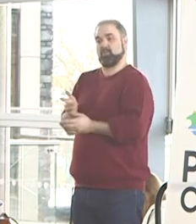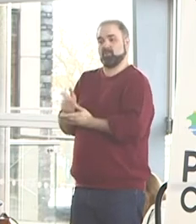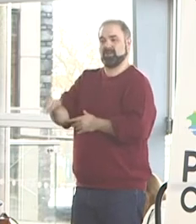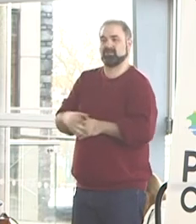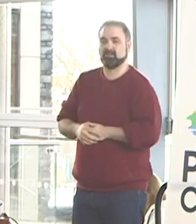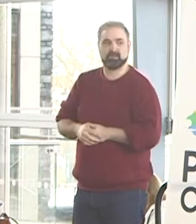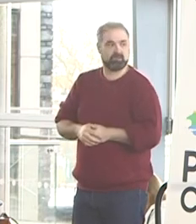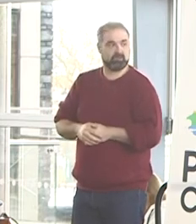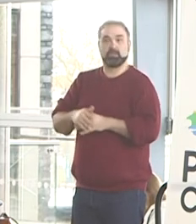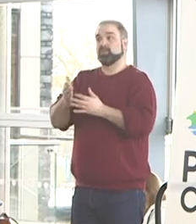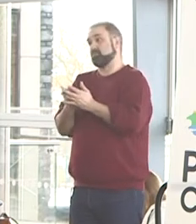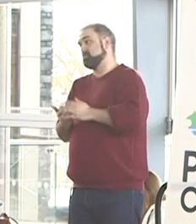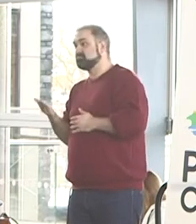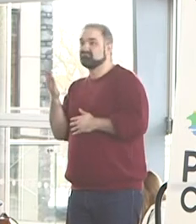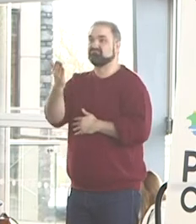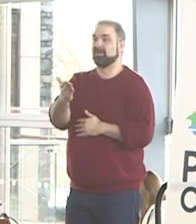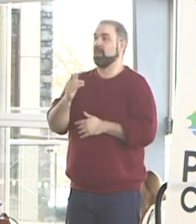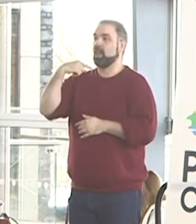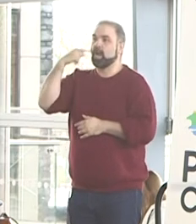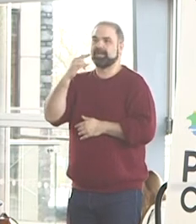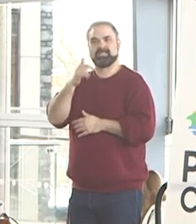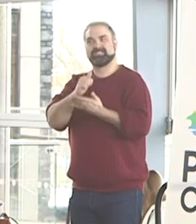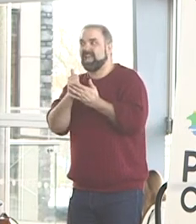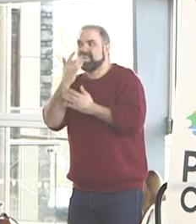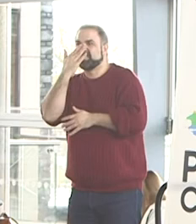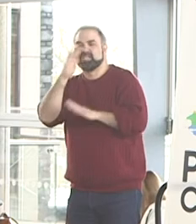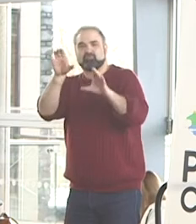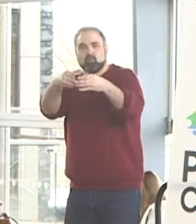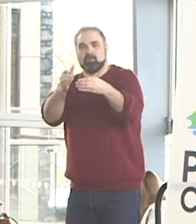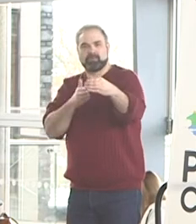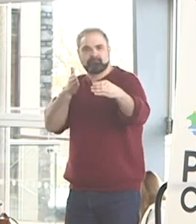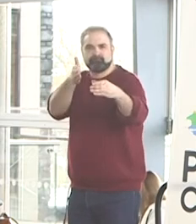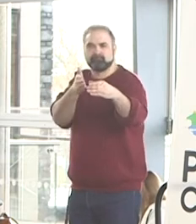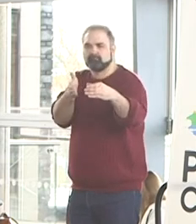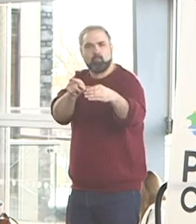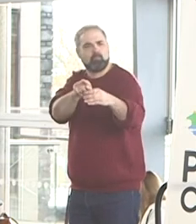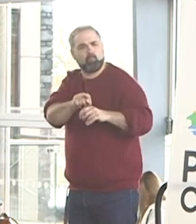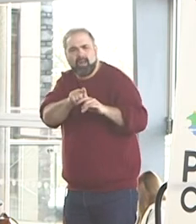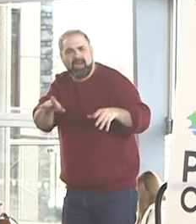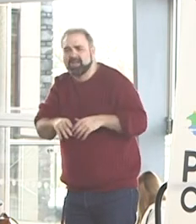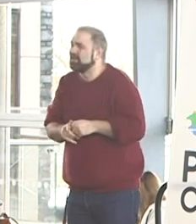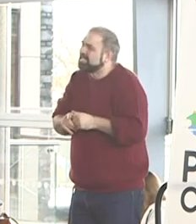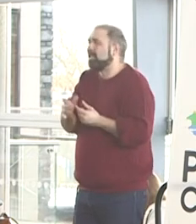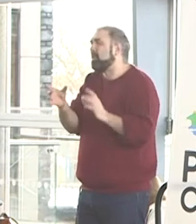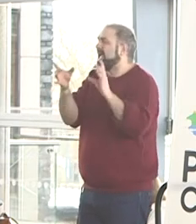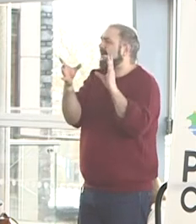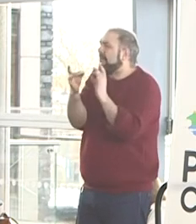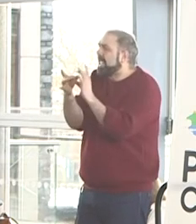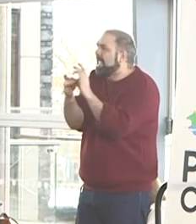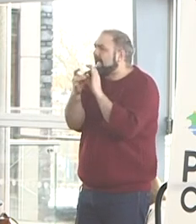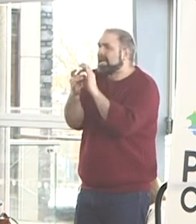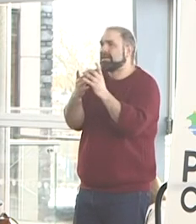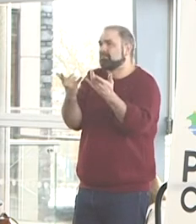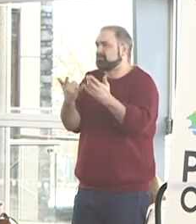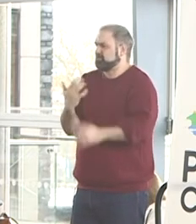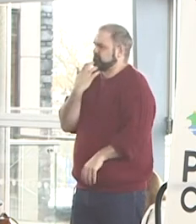Gay Teenage Group. I went to the London Gay Teenage Group. And what was it like? Originally, it was a bit hostile and a bit cliquey. But I persevered